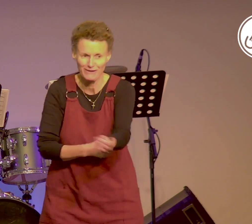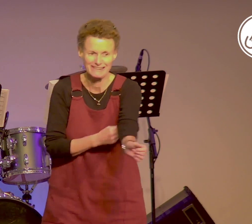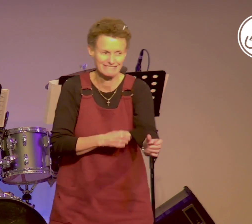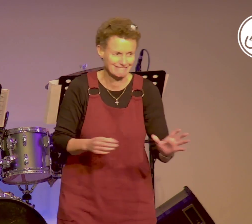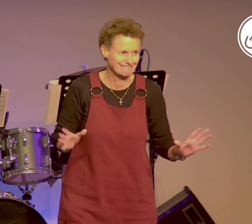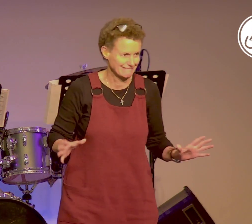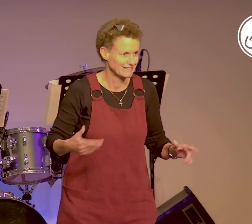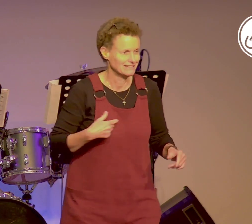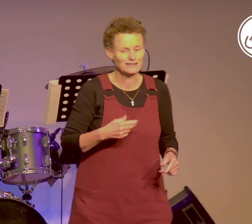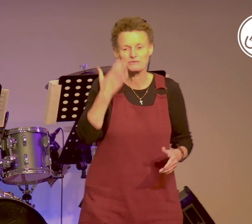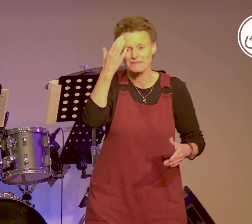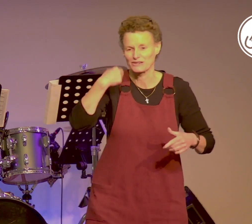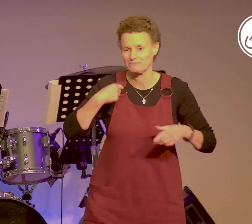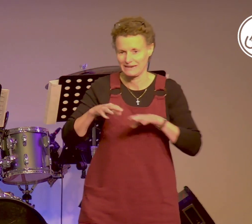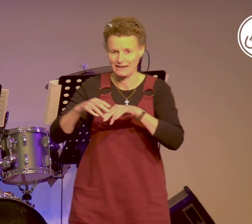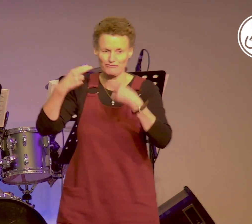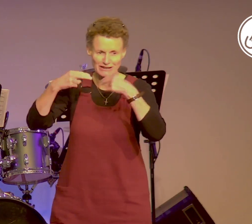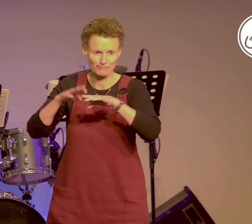with things.